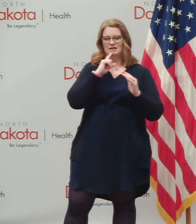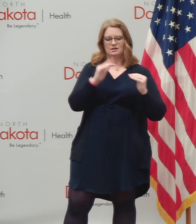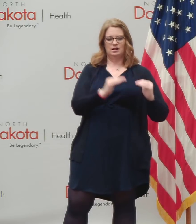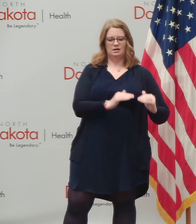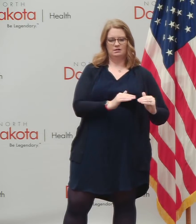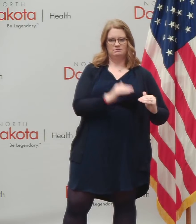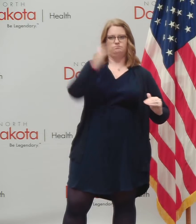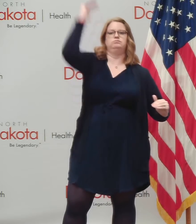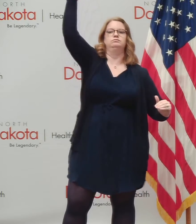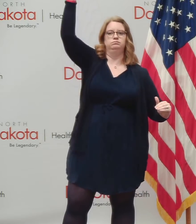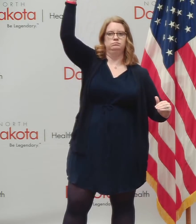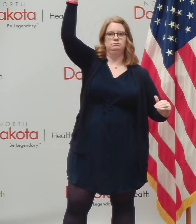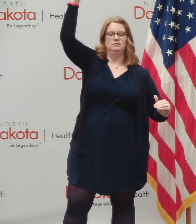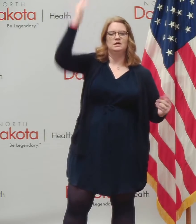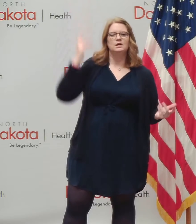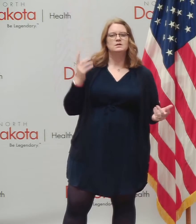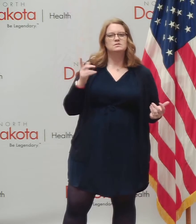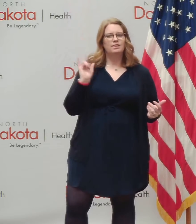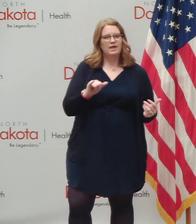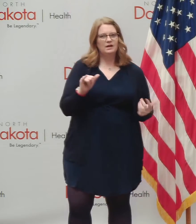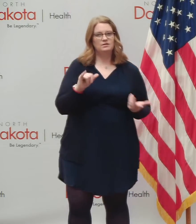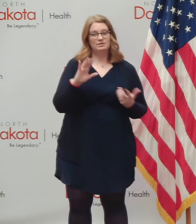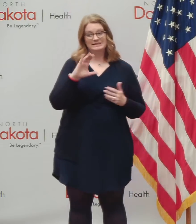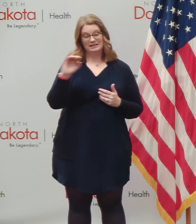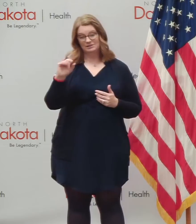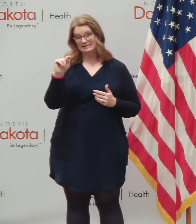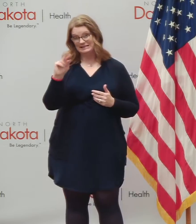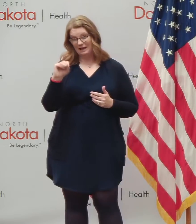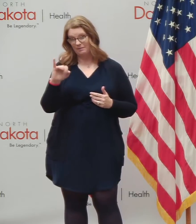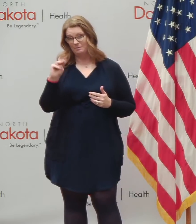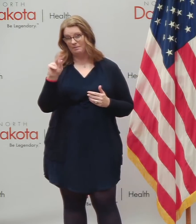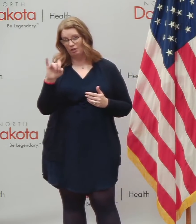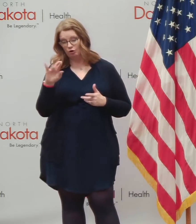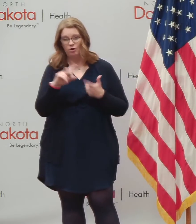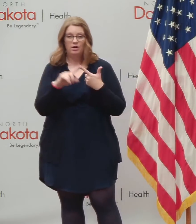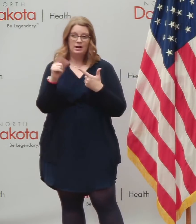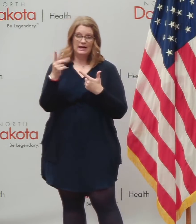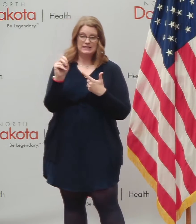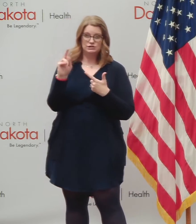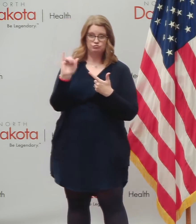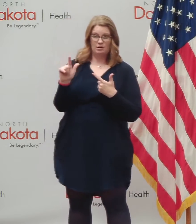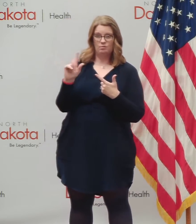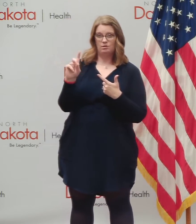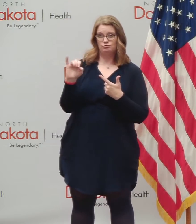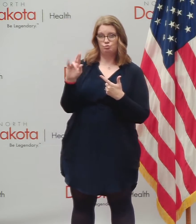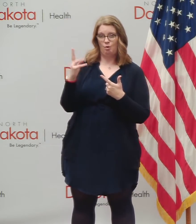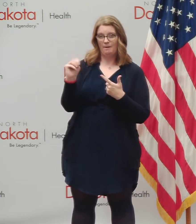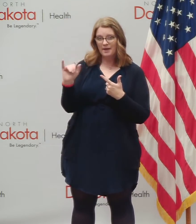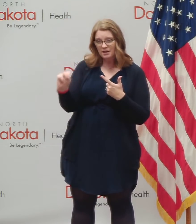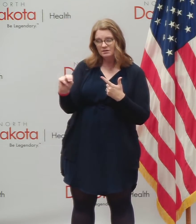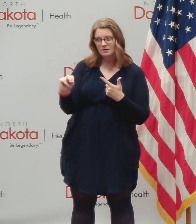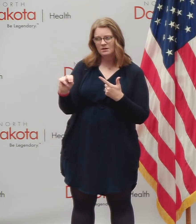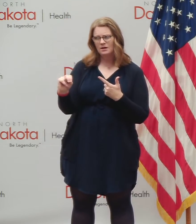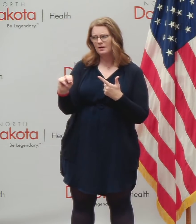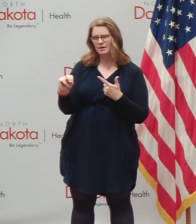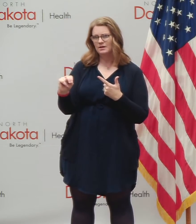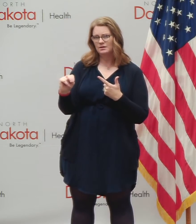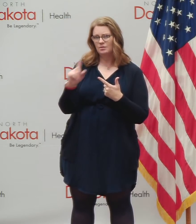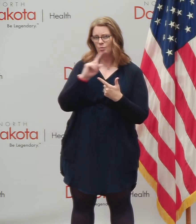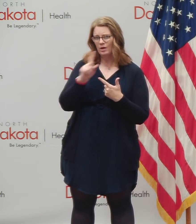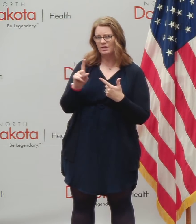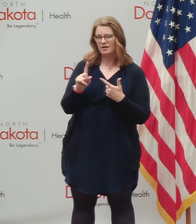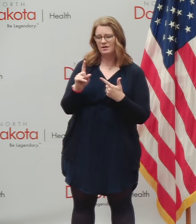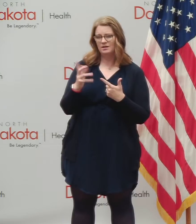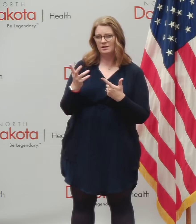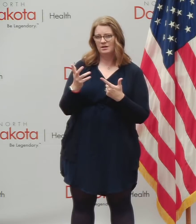everything they're doing, plus with our Chief Operating Officer, Tammy Miller, plus with General Dorman, I mean, we have had thrown a ton of leadership